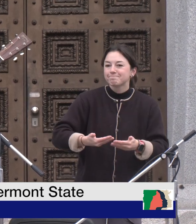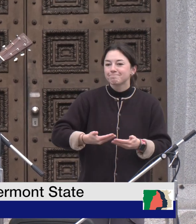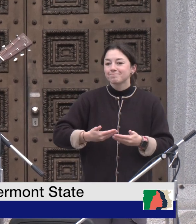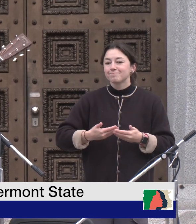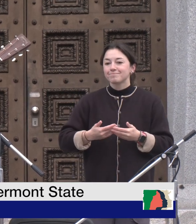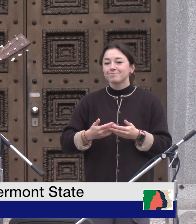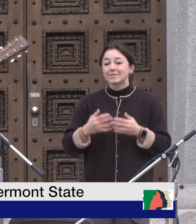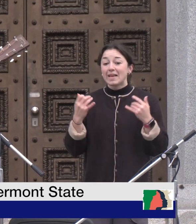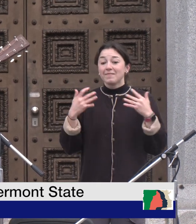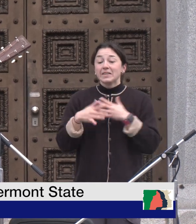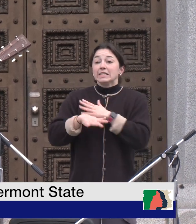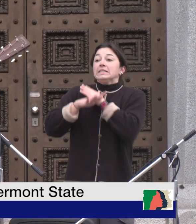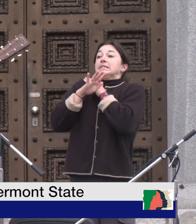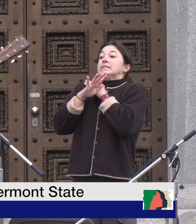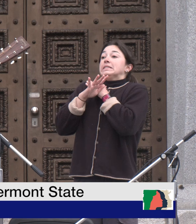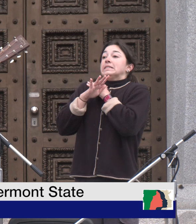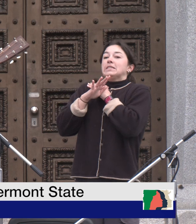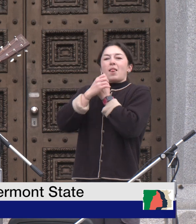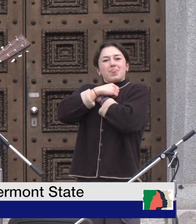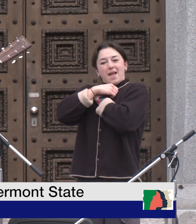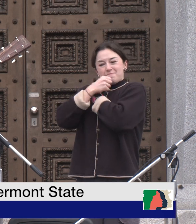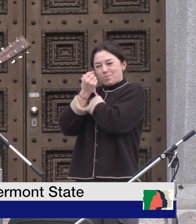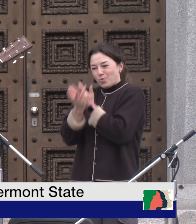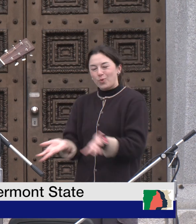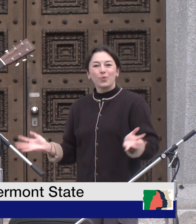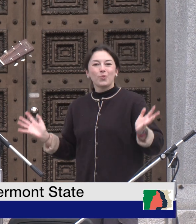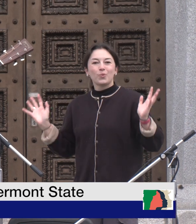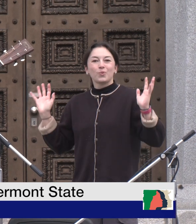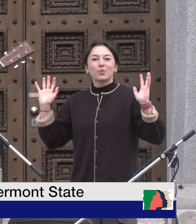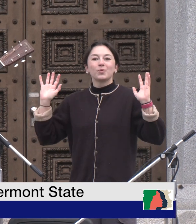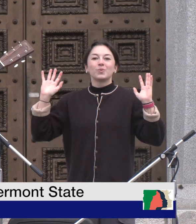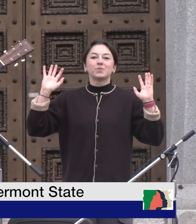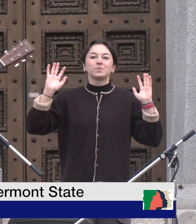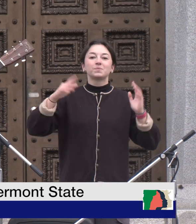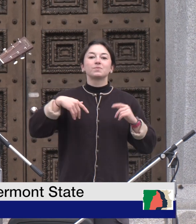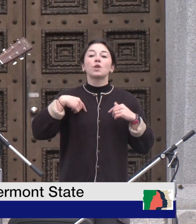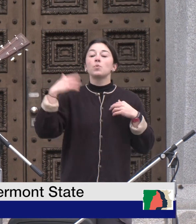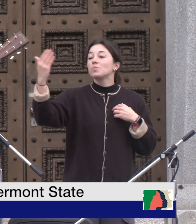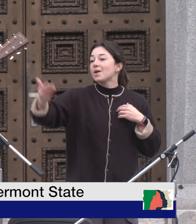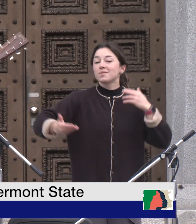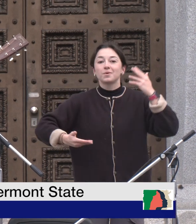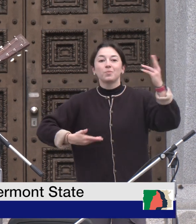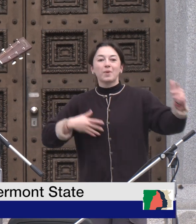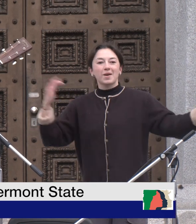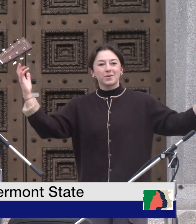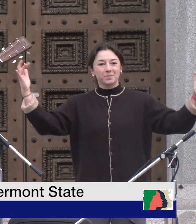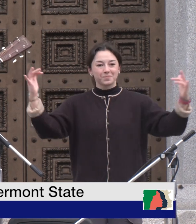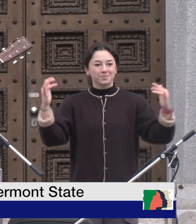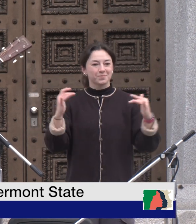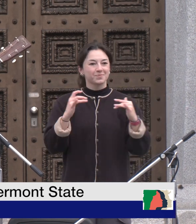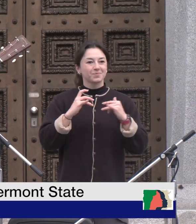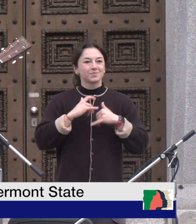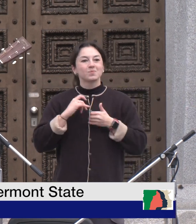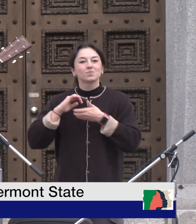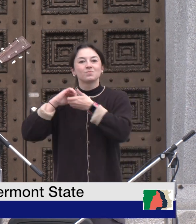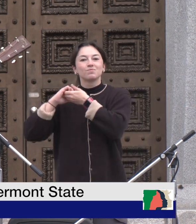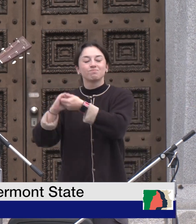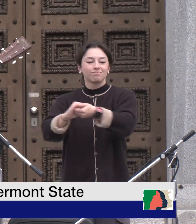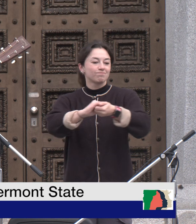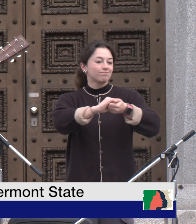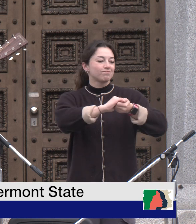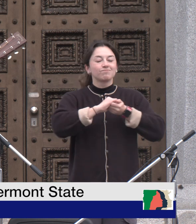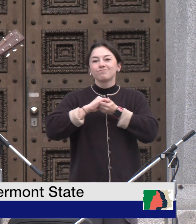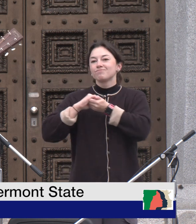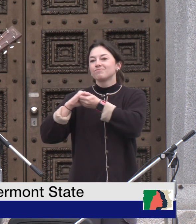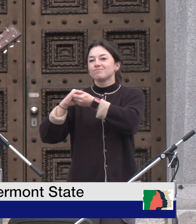then love can tear it down. And then we'll build a bigger table for all to gather around.